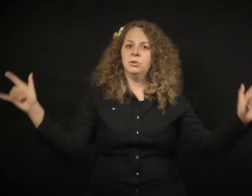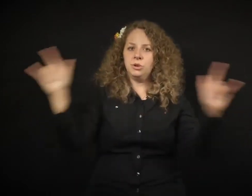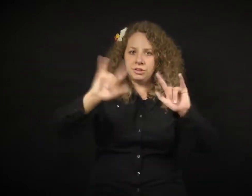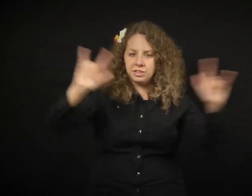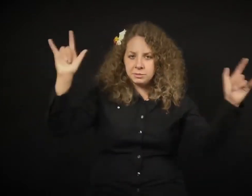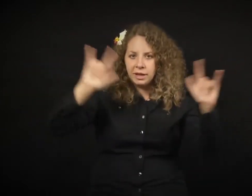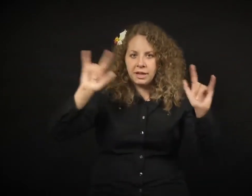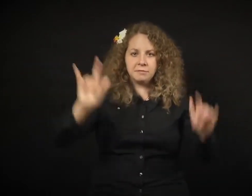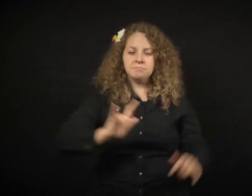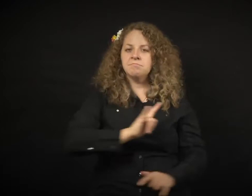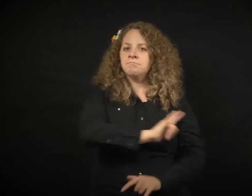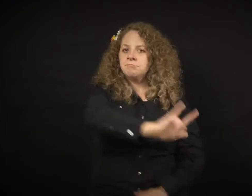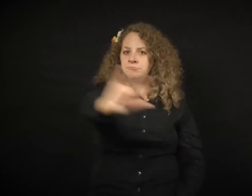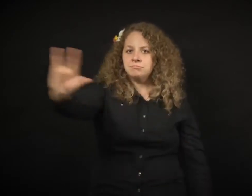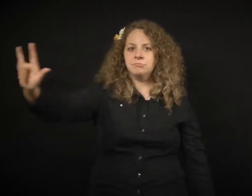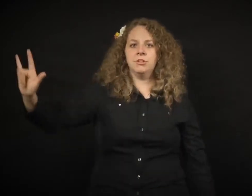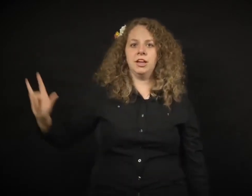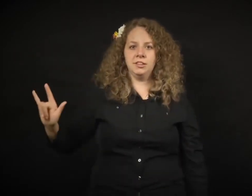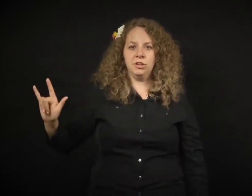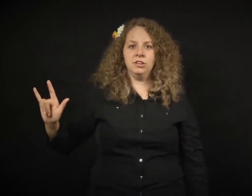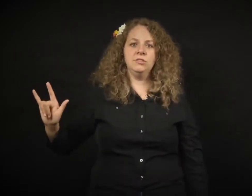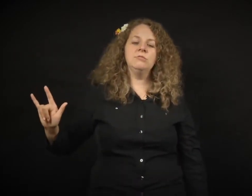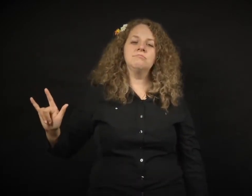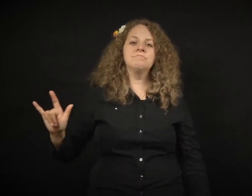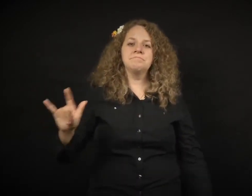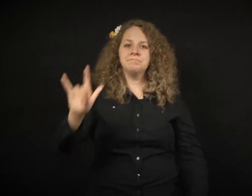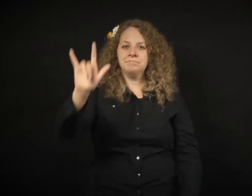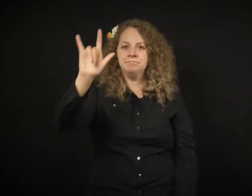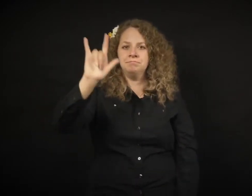or this way. I love all of you.